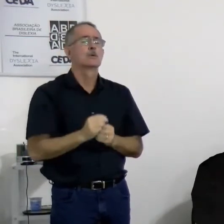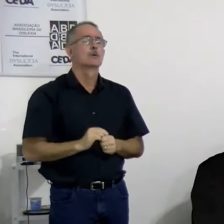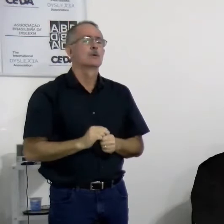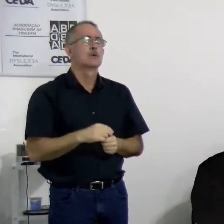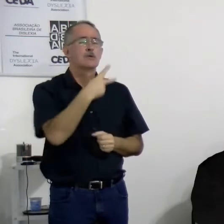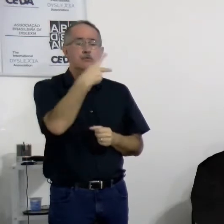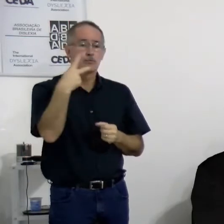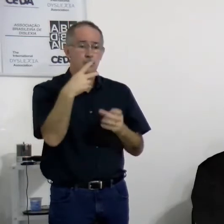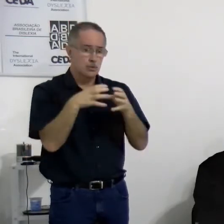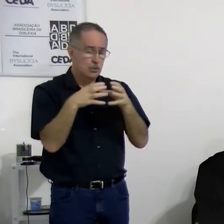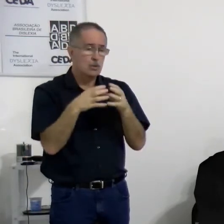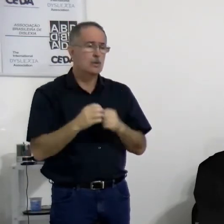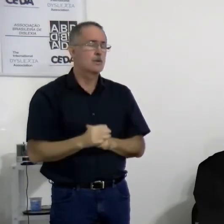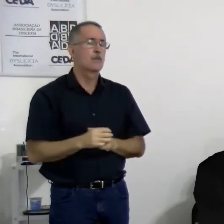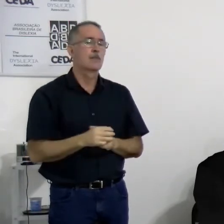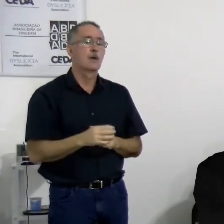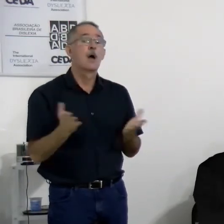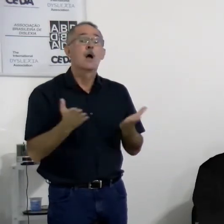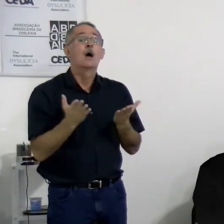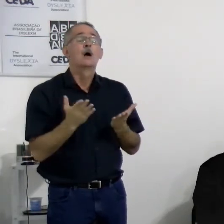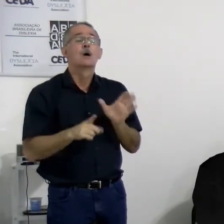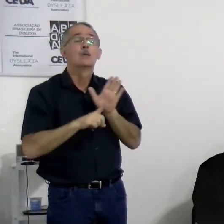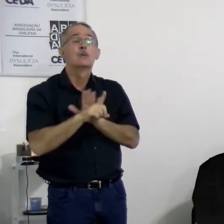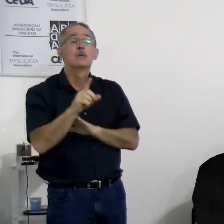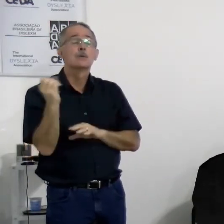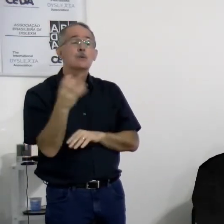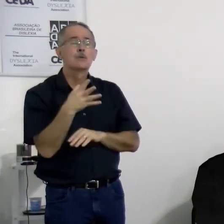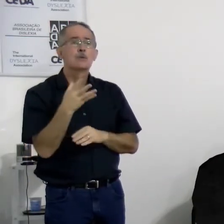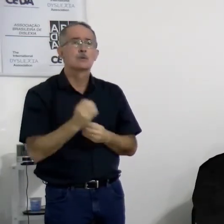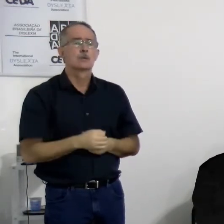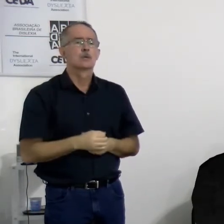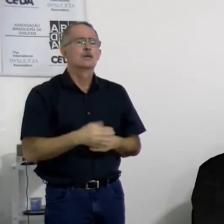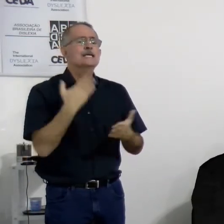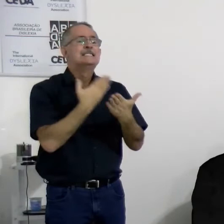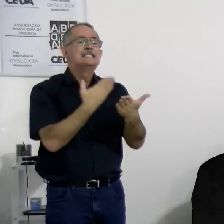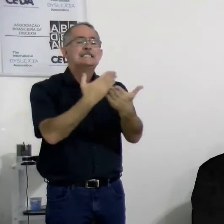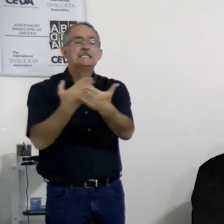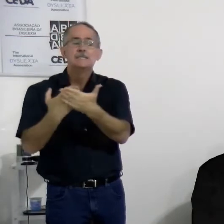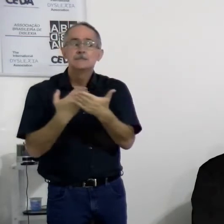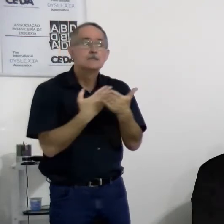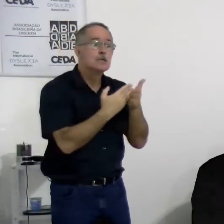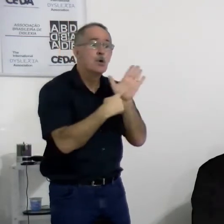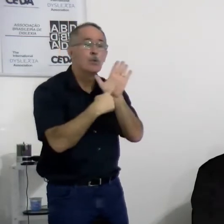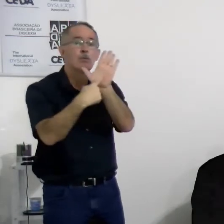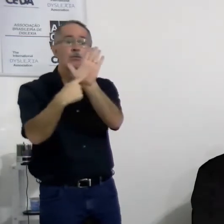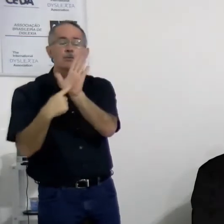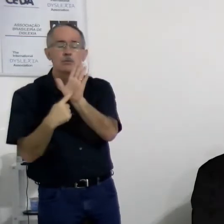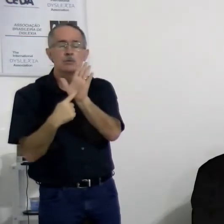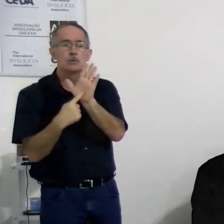Yeah. Agora uma nova questão. Muitos estudos estão buscando indícios e sinais